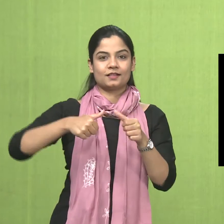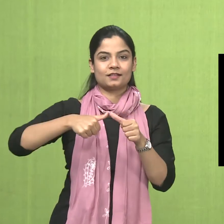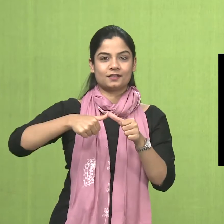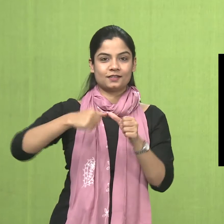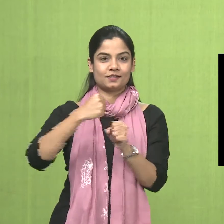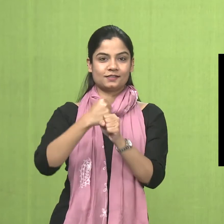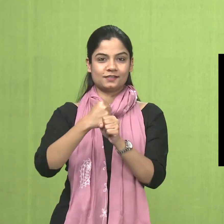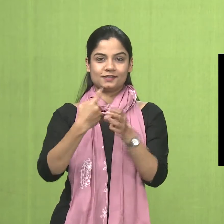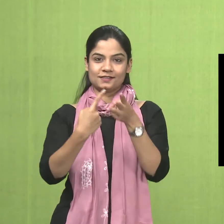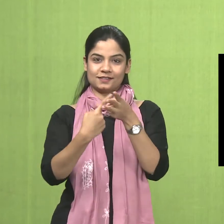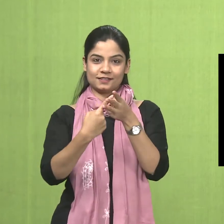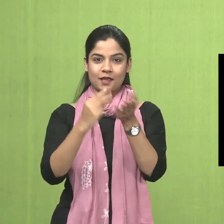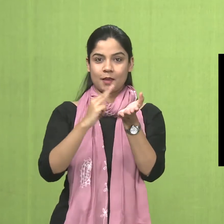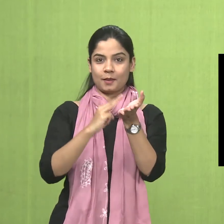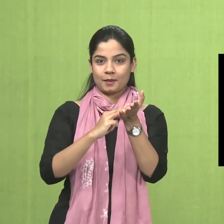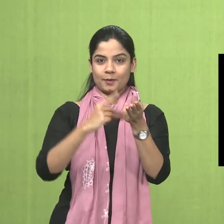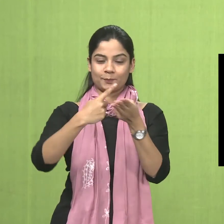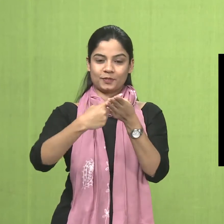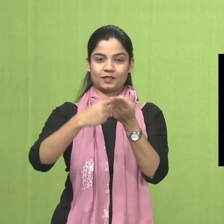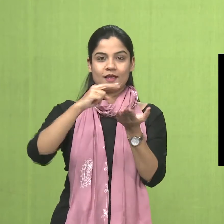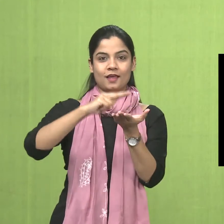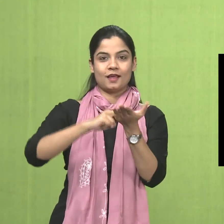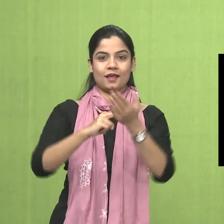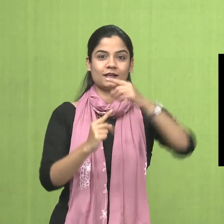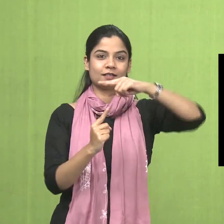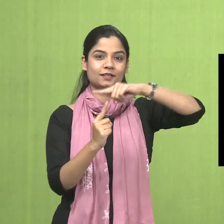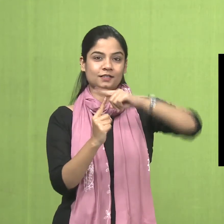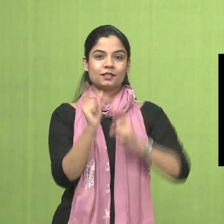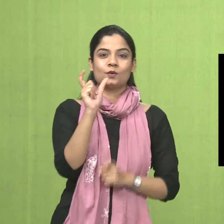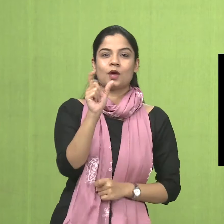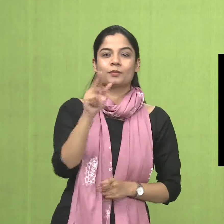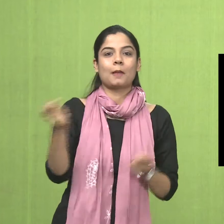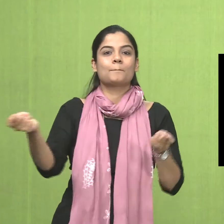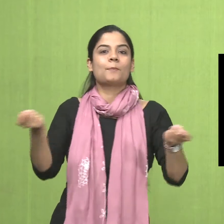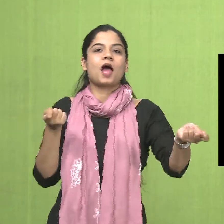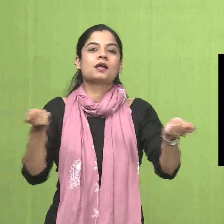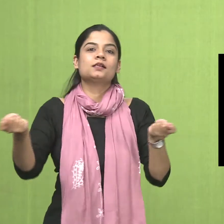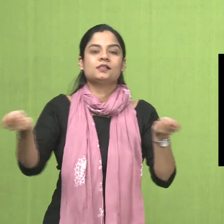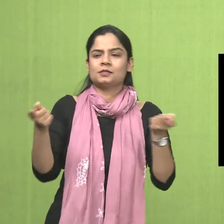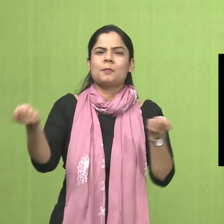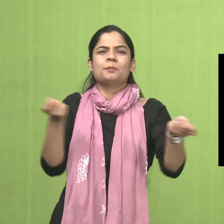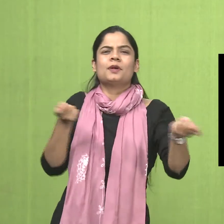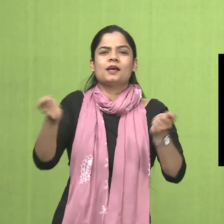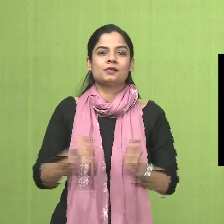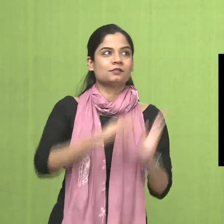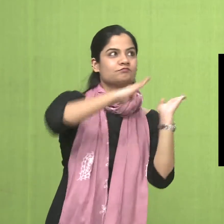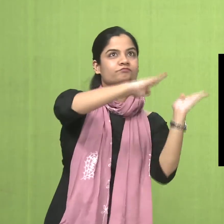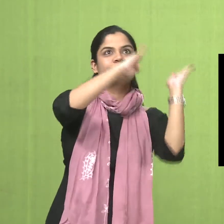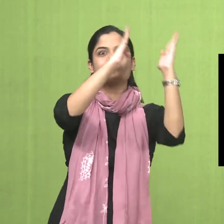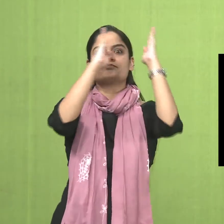Management means the process of dealing with or controlling things on the basis of time. We will discuss more about management